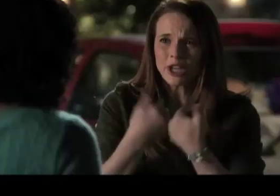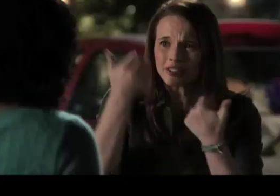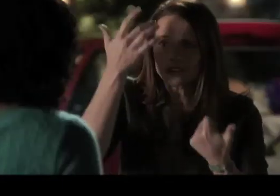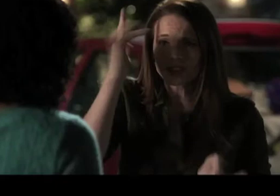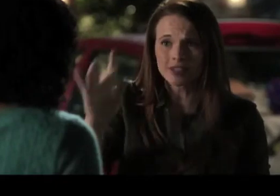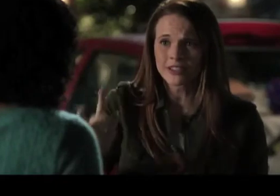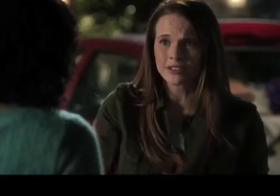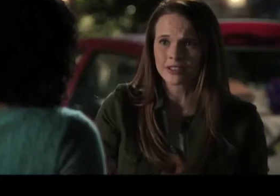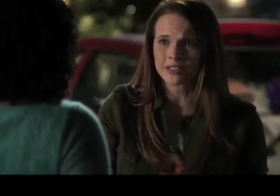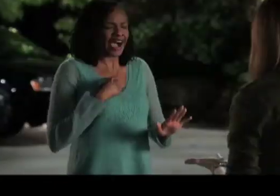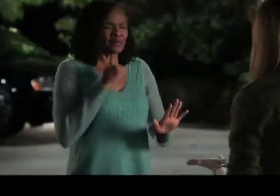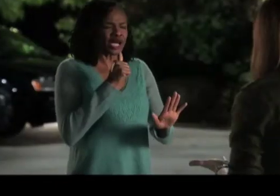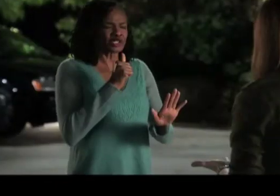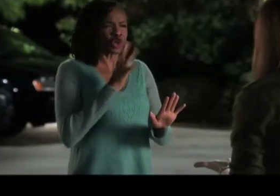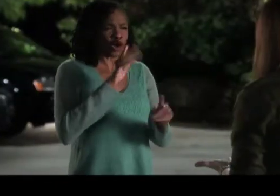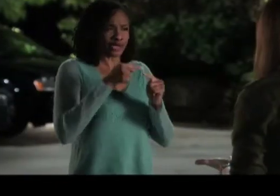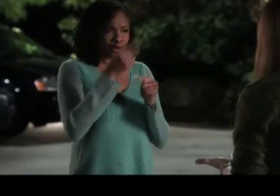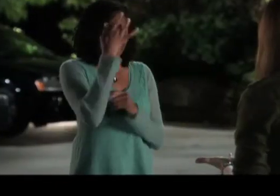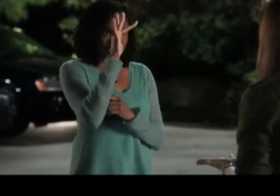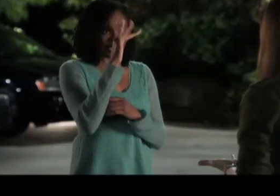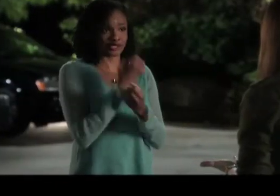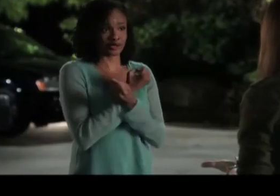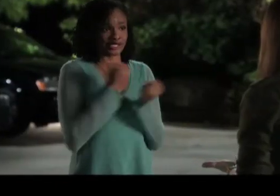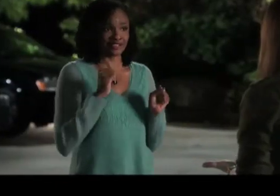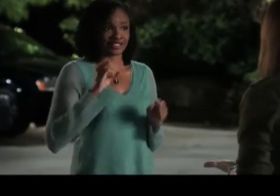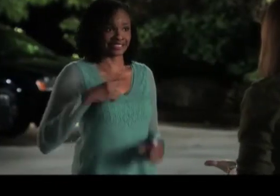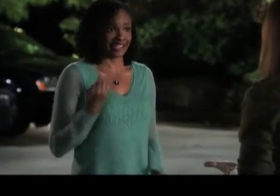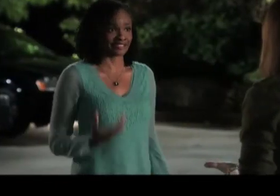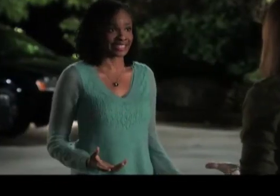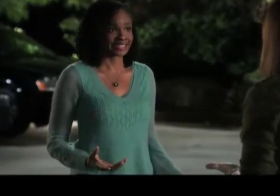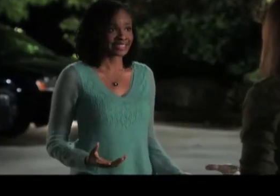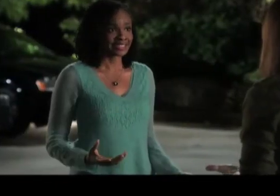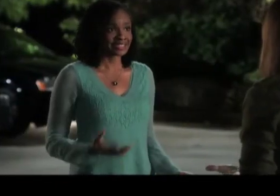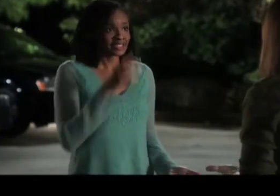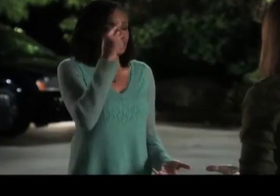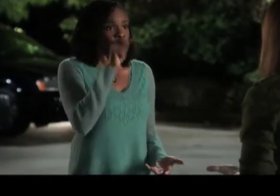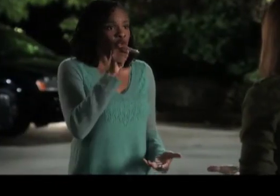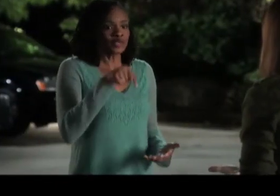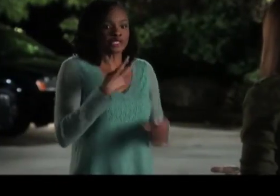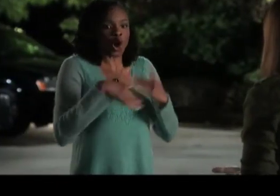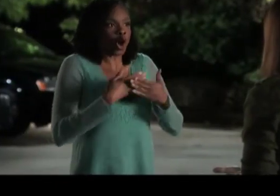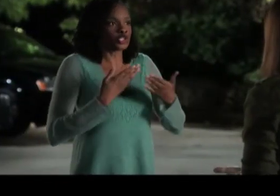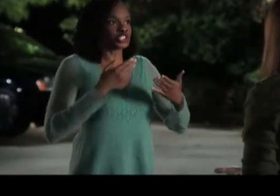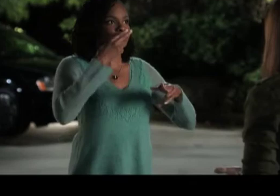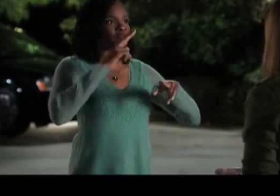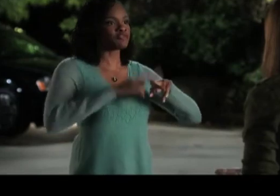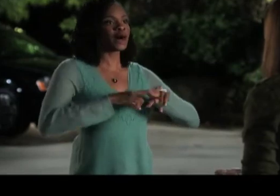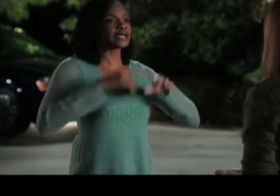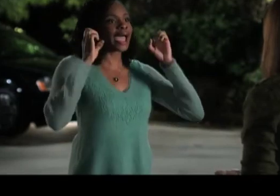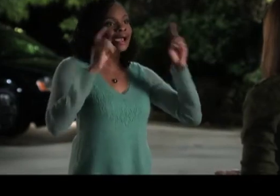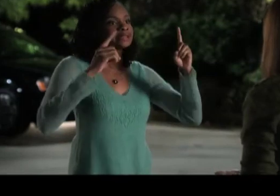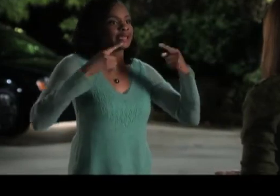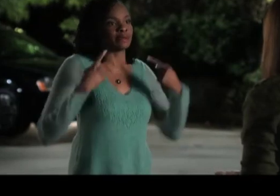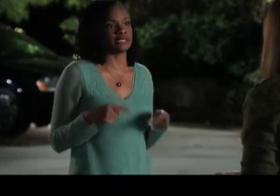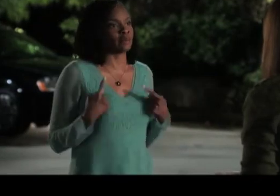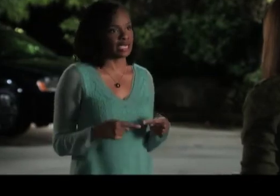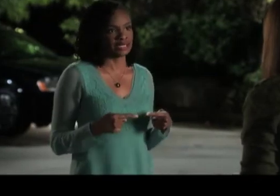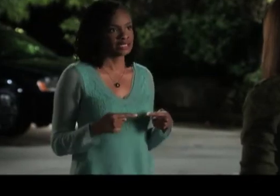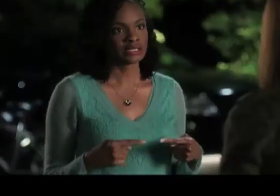challenged intellectually. I'm not talking about intellectual safety, Daphne. For you, this is all just some fun academic debate.